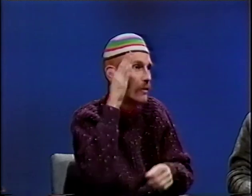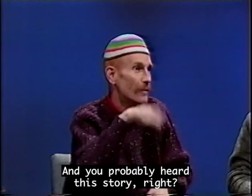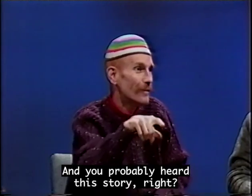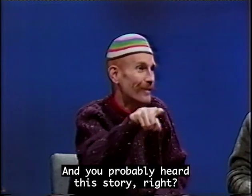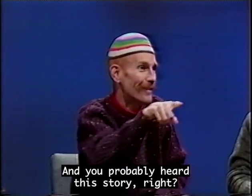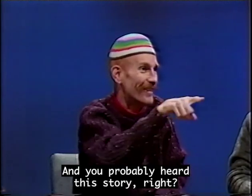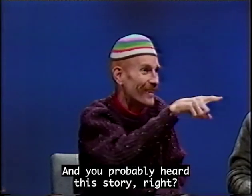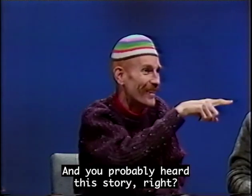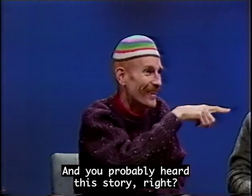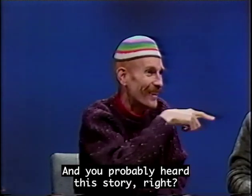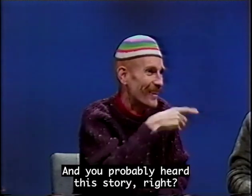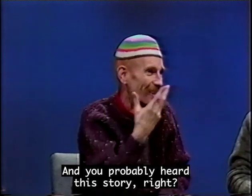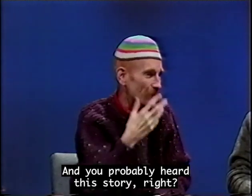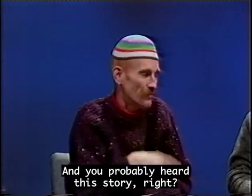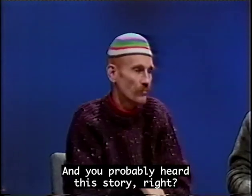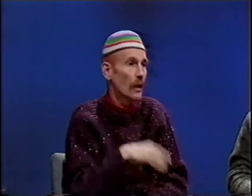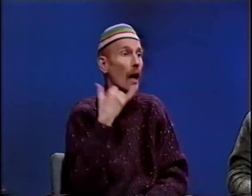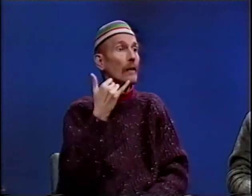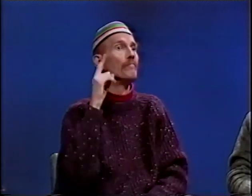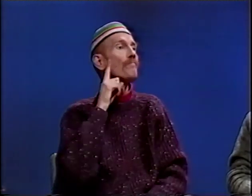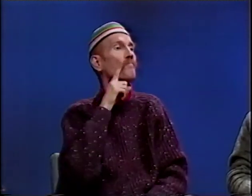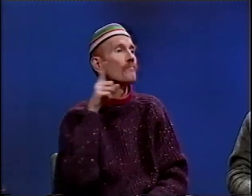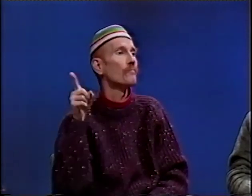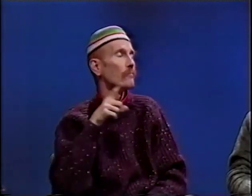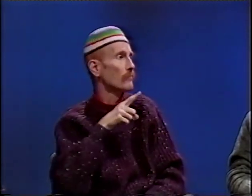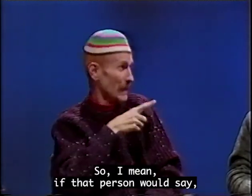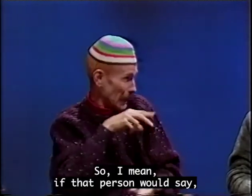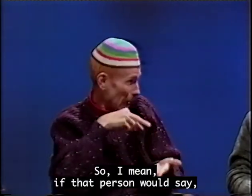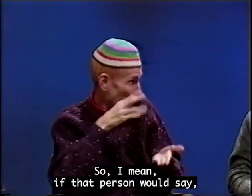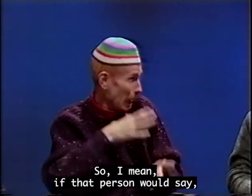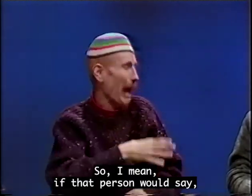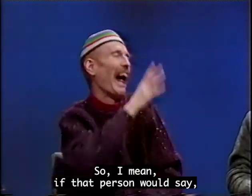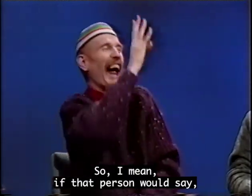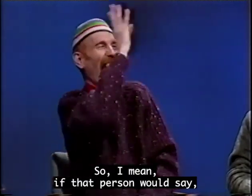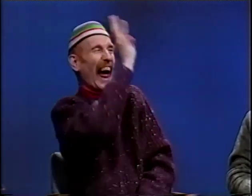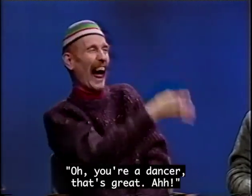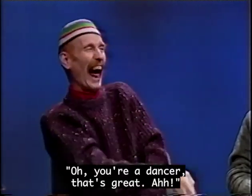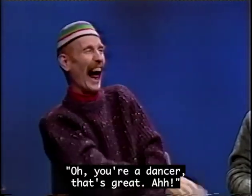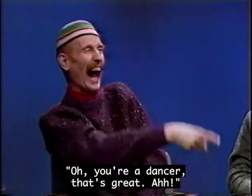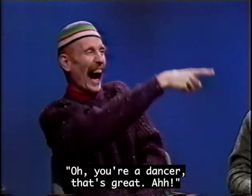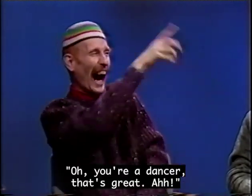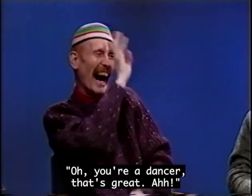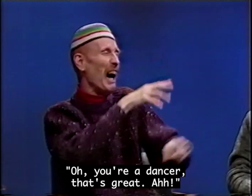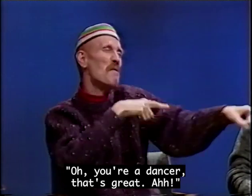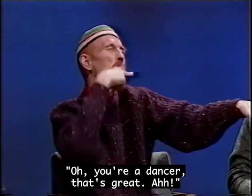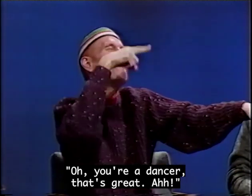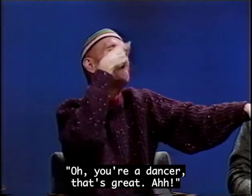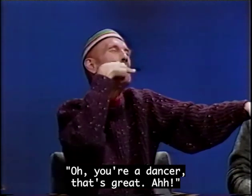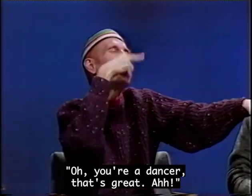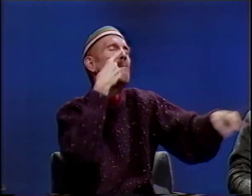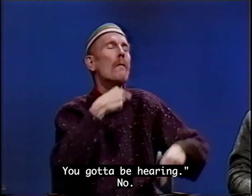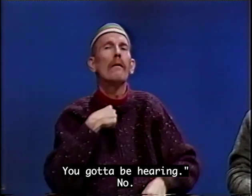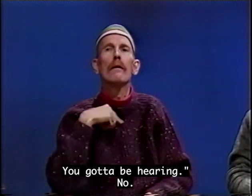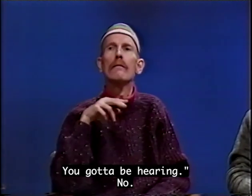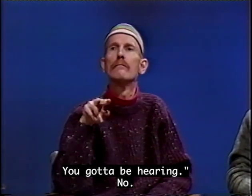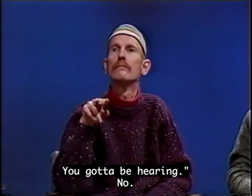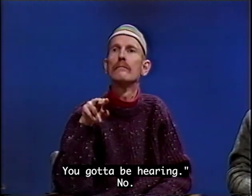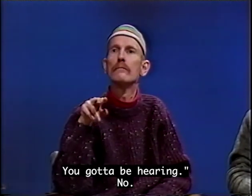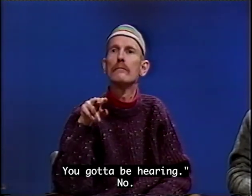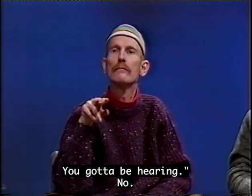And you probably heard this story, right? So, I mean, a deaf person would say, oh, you're a dancer, that's great. Ah, you got to be hearing.